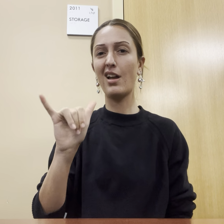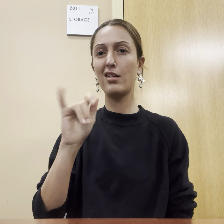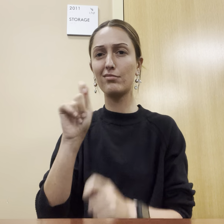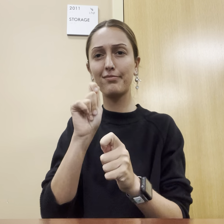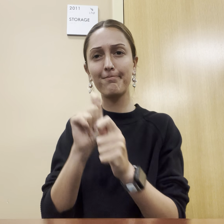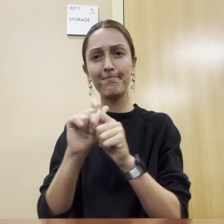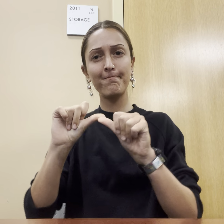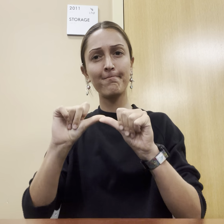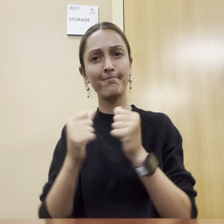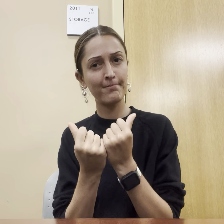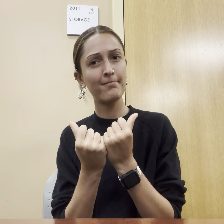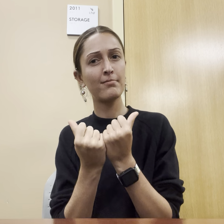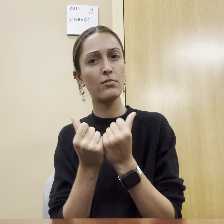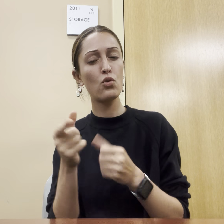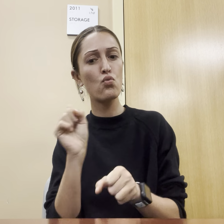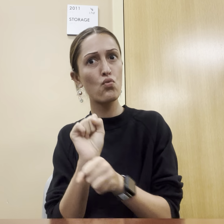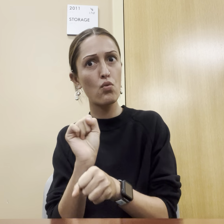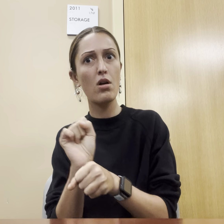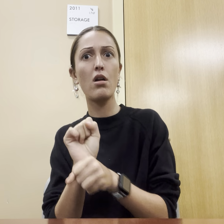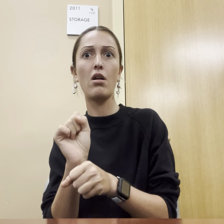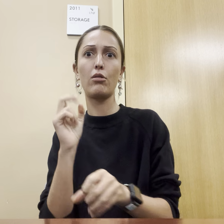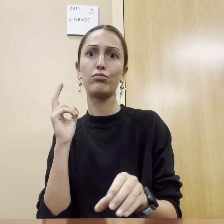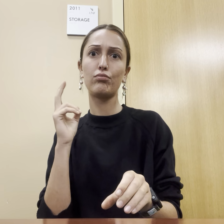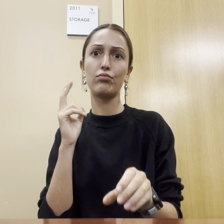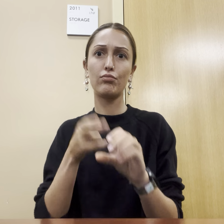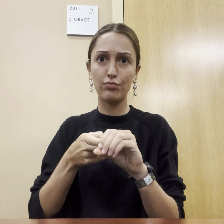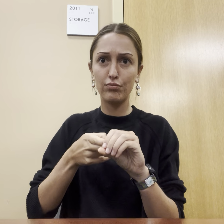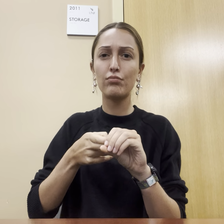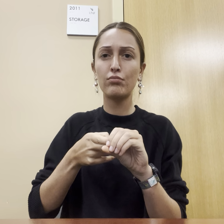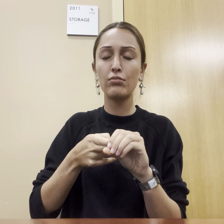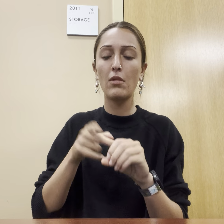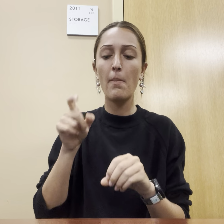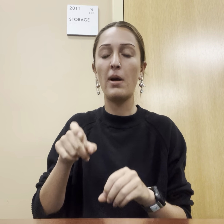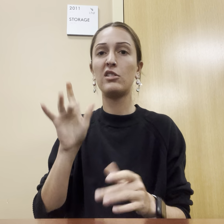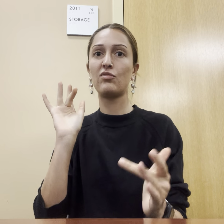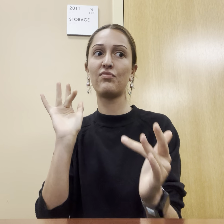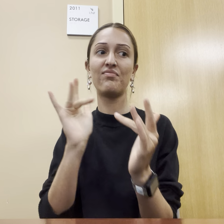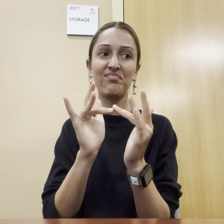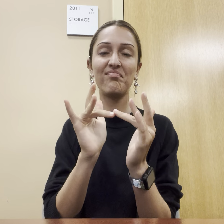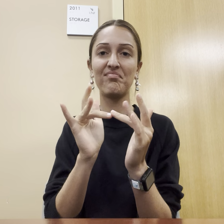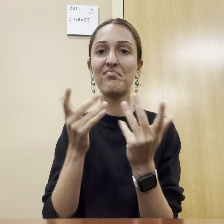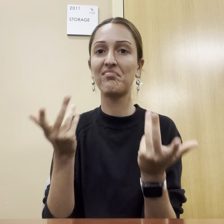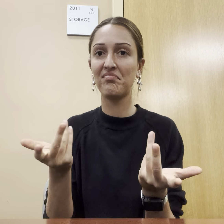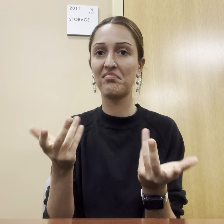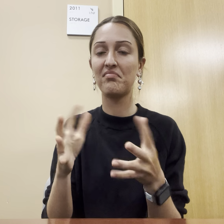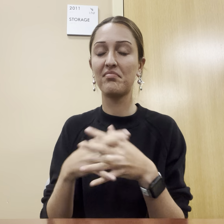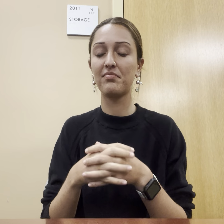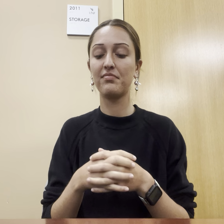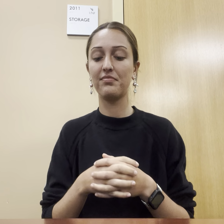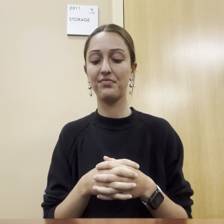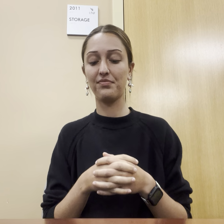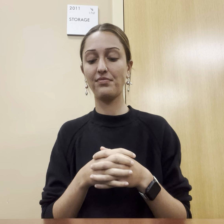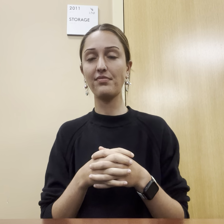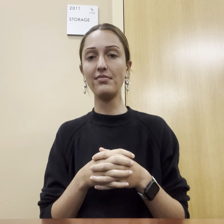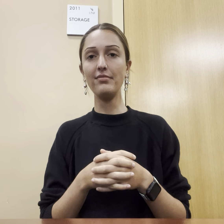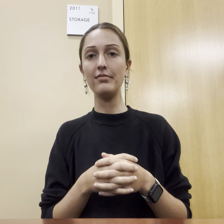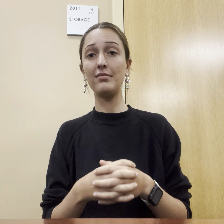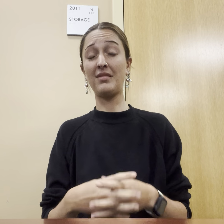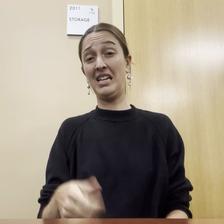I had to call the agency, it became a, let's just find it was at a hotel, one of the ones that actually needed keys to get